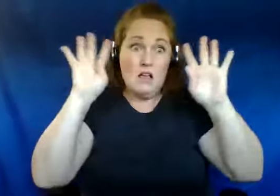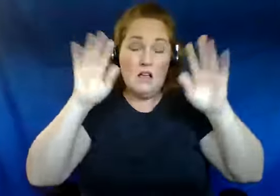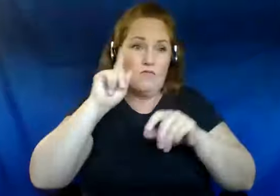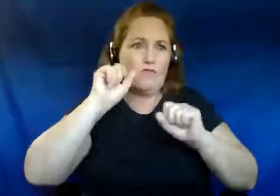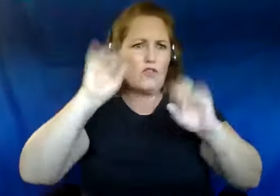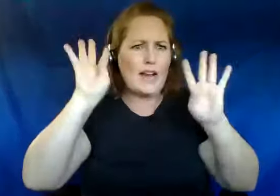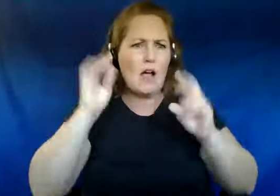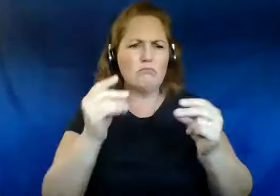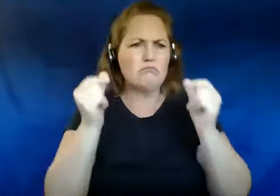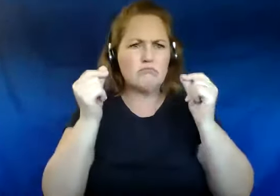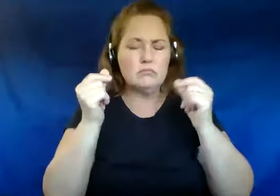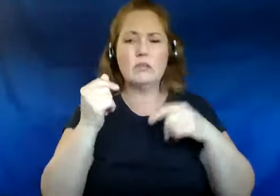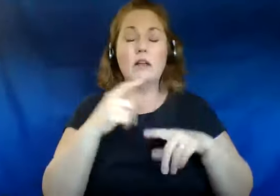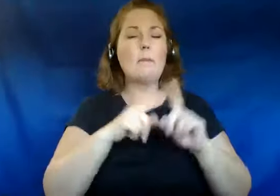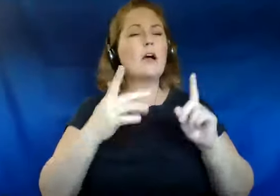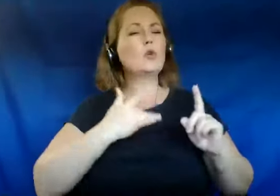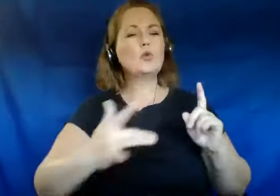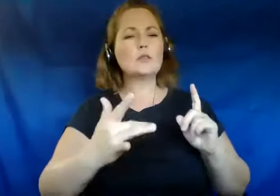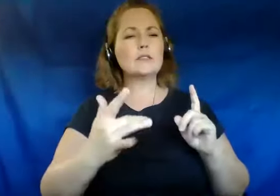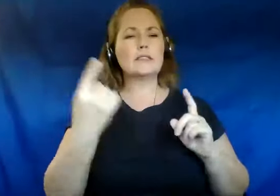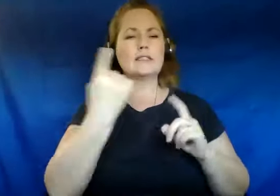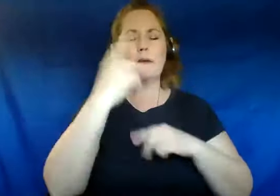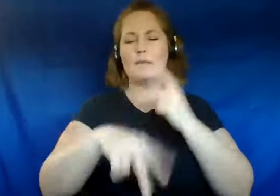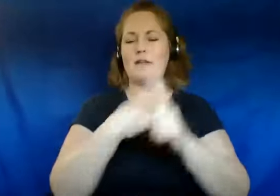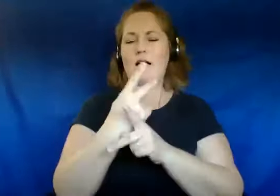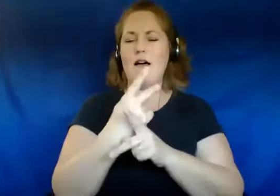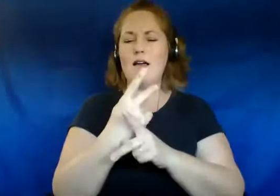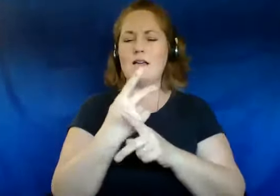Emotion. Usually, though, through some kind of attempted